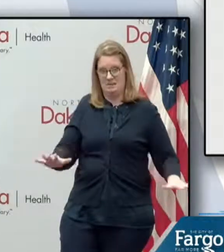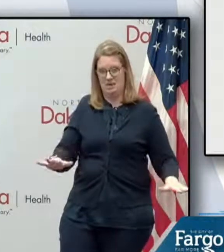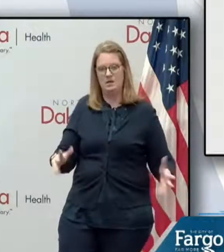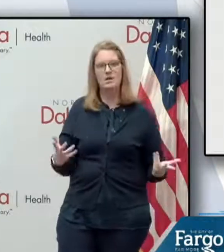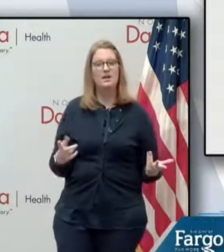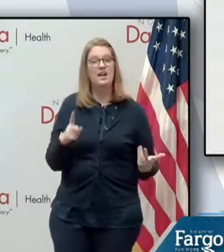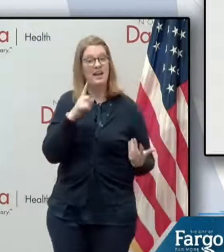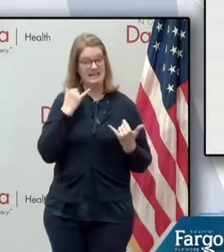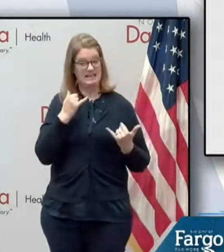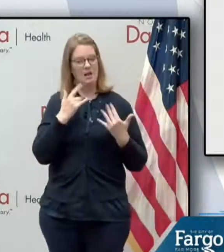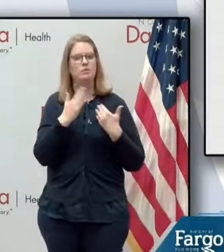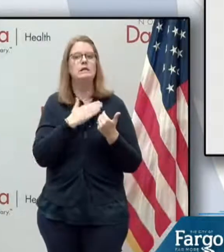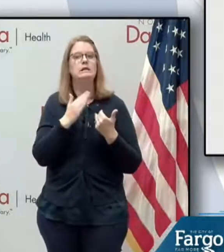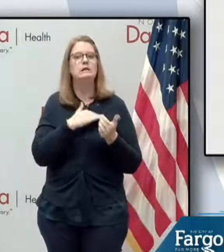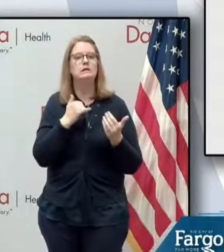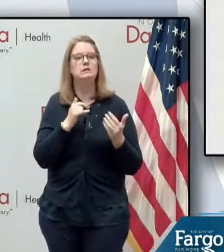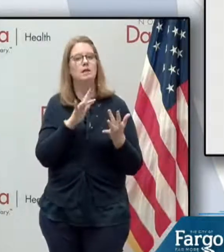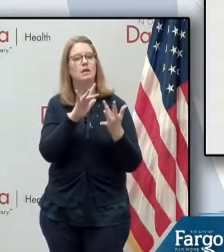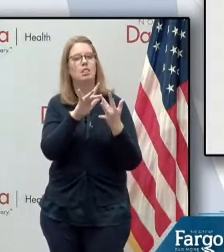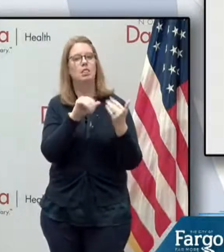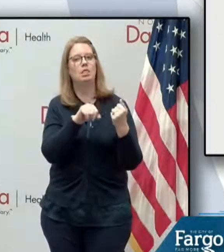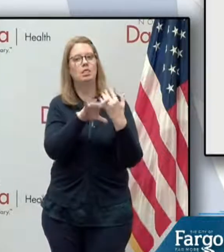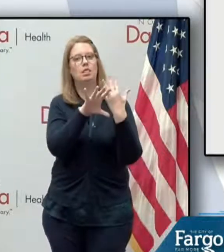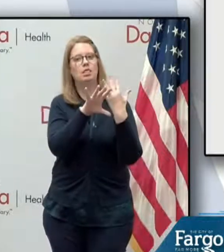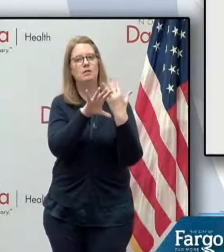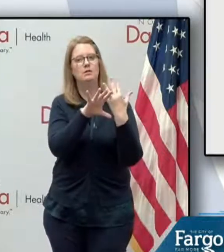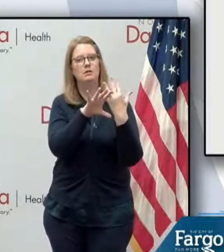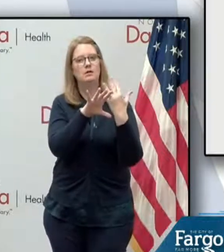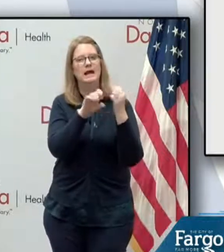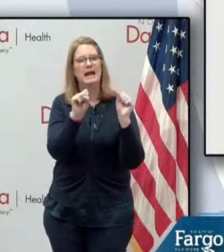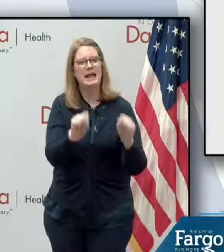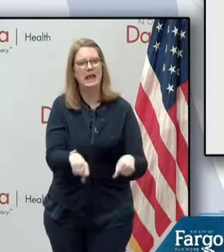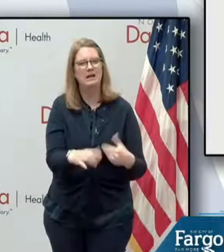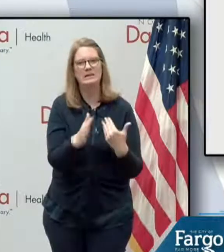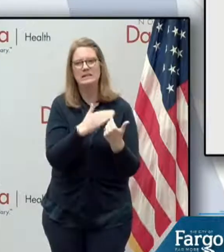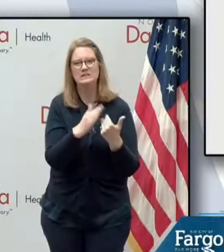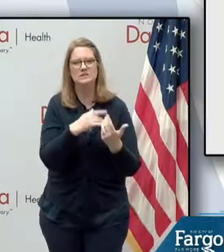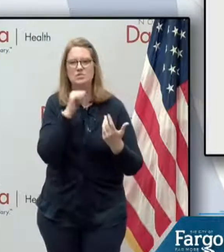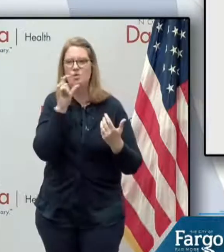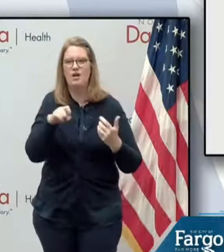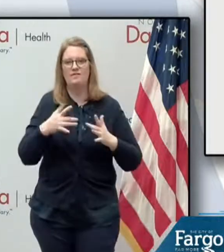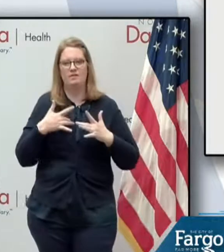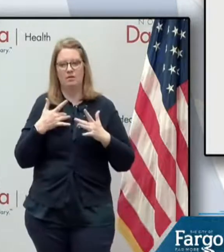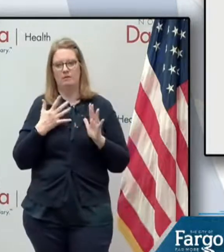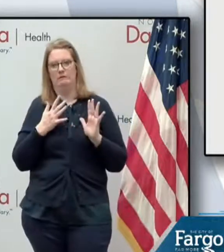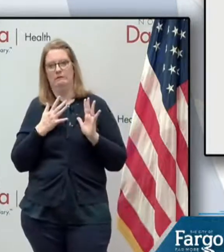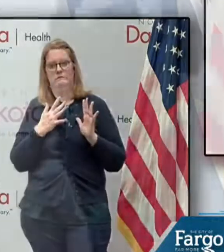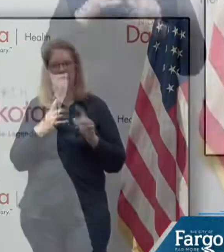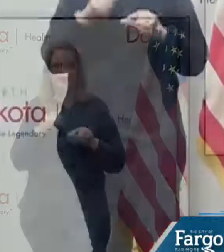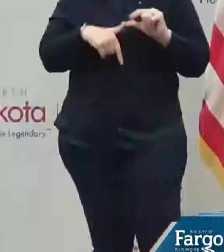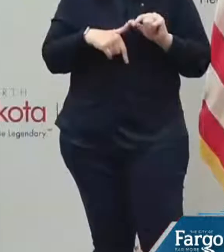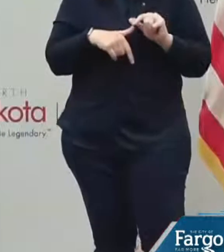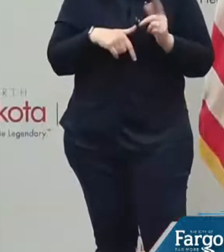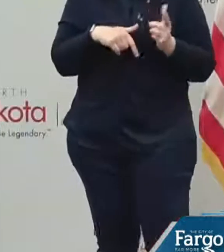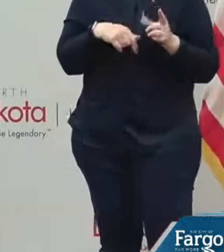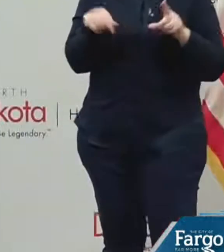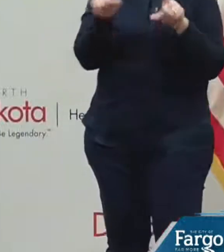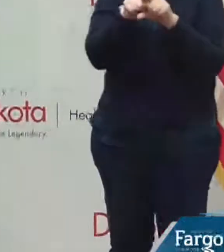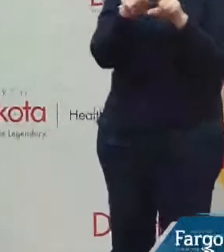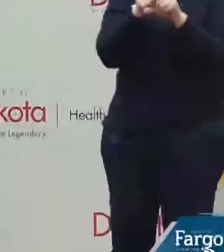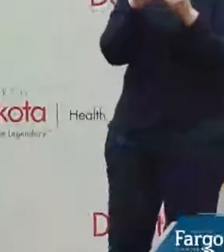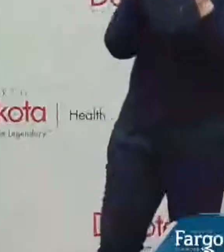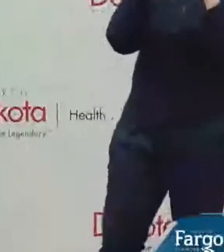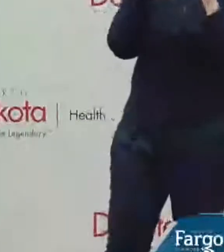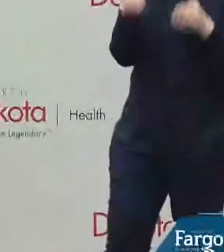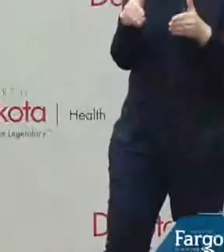reach out for help through virtual and through technology. We're going to also focus on, again,